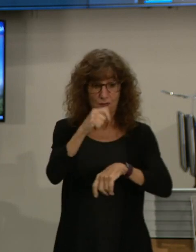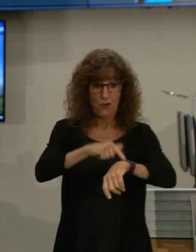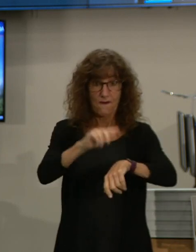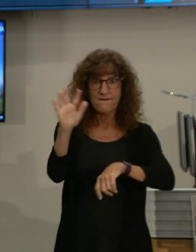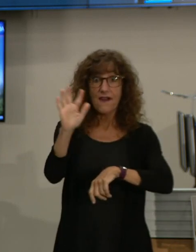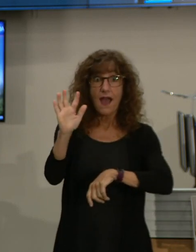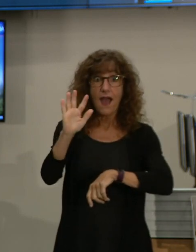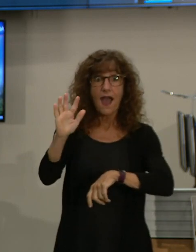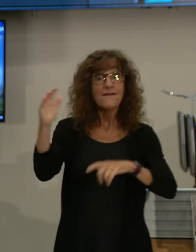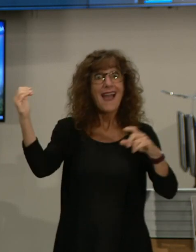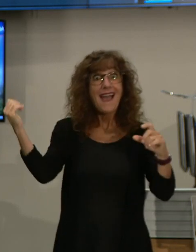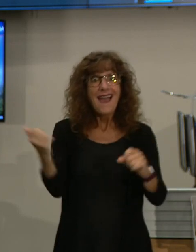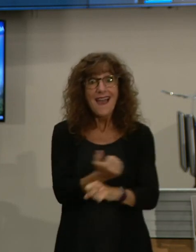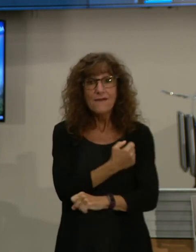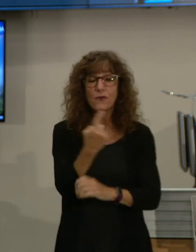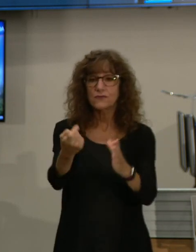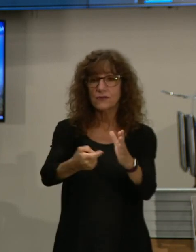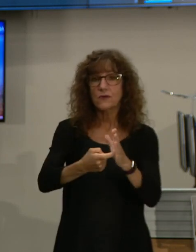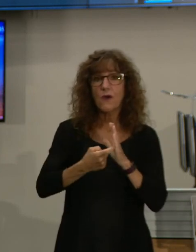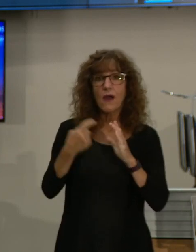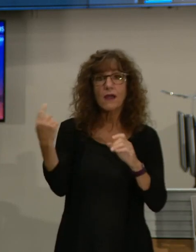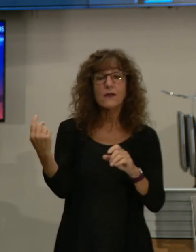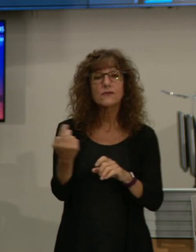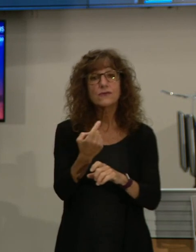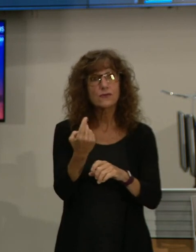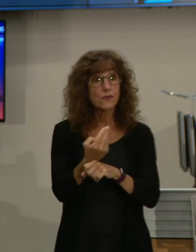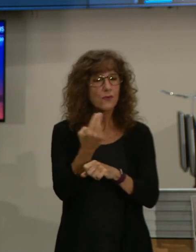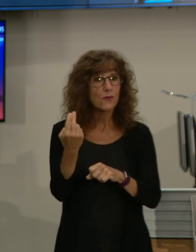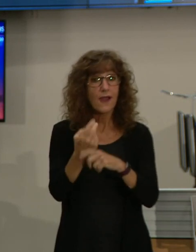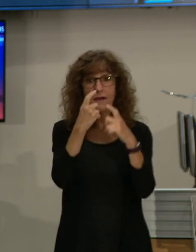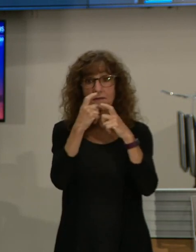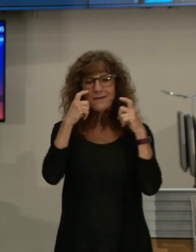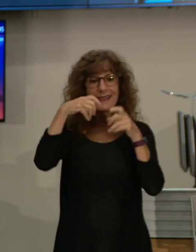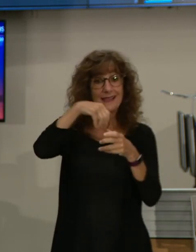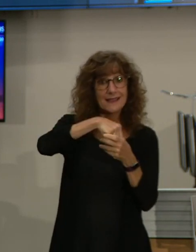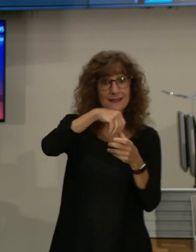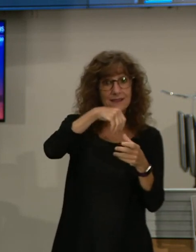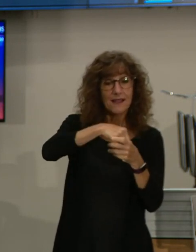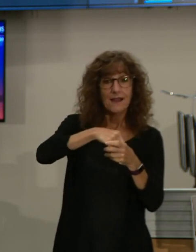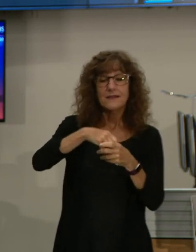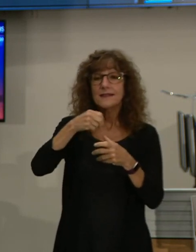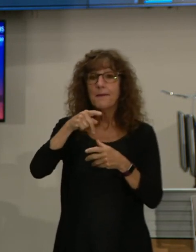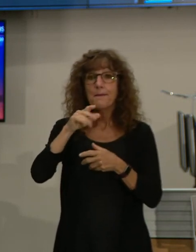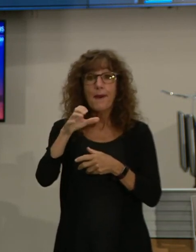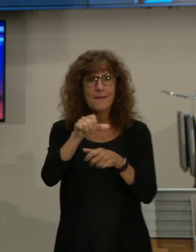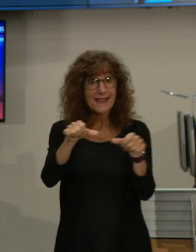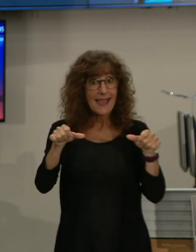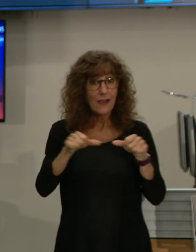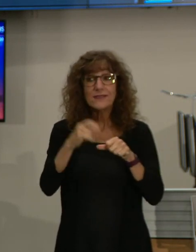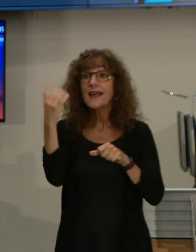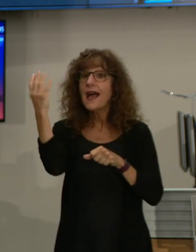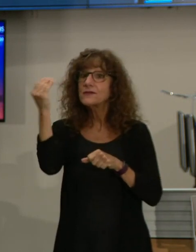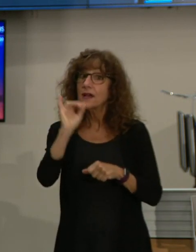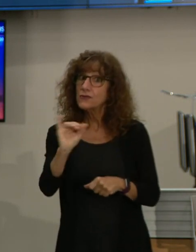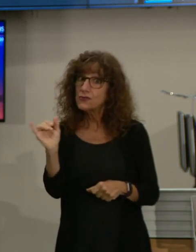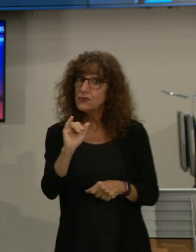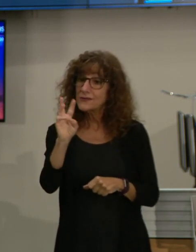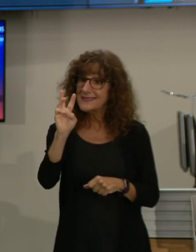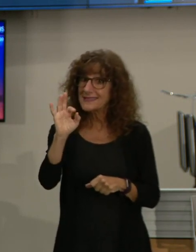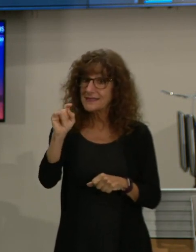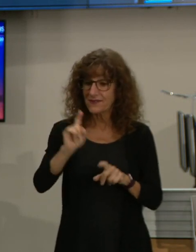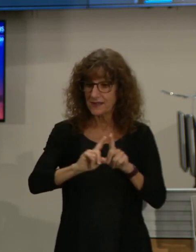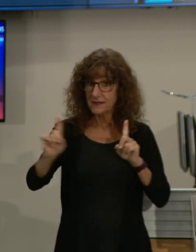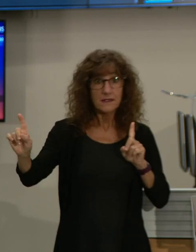tomorrow, everyone will be required to wear a facial covering while indoors in public spaces and outdoors where 6 feet of